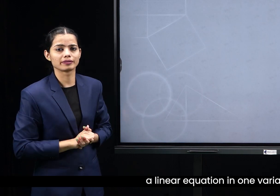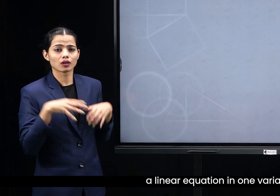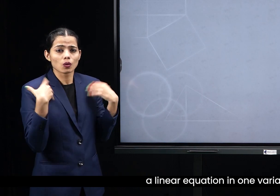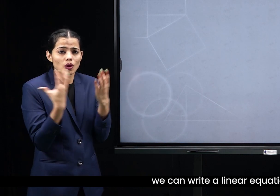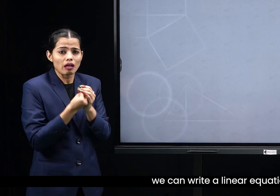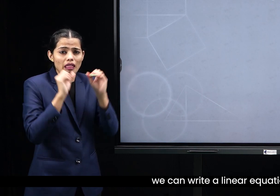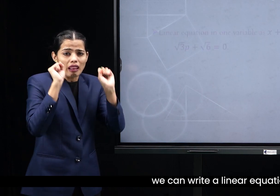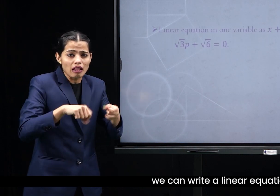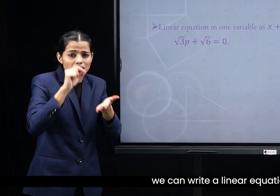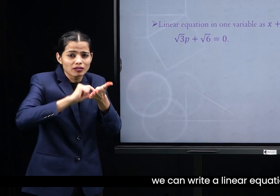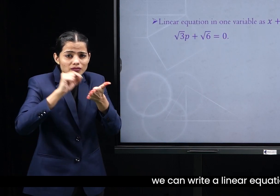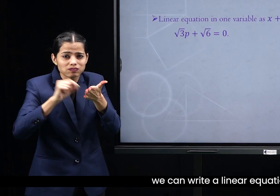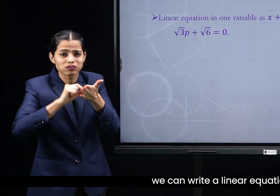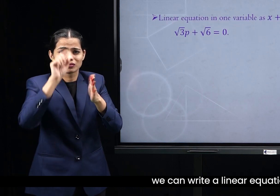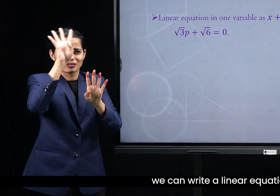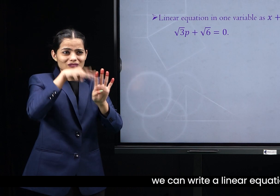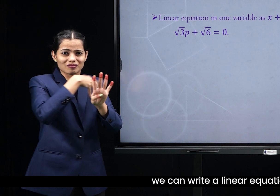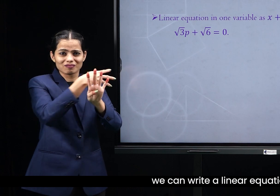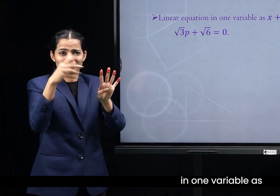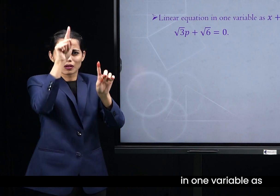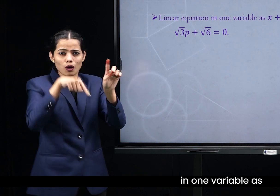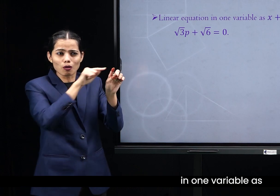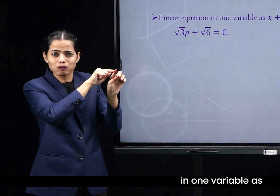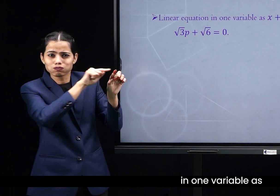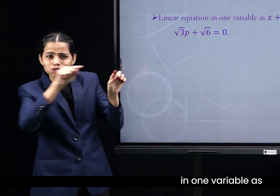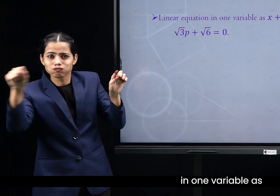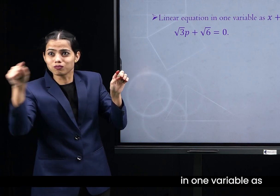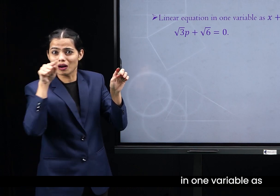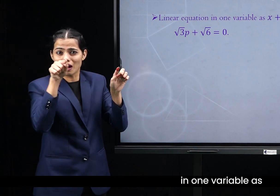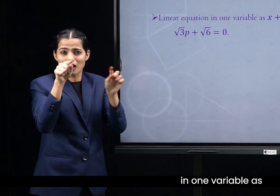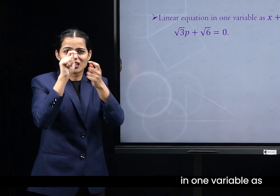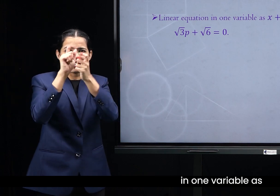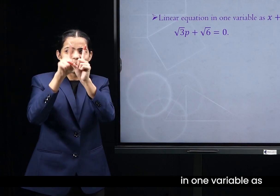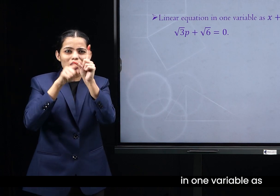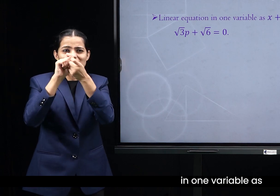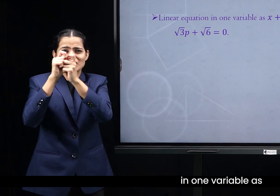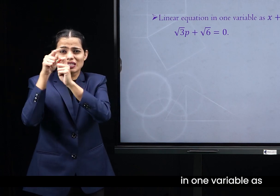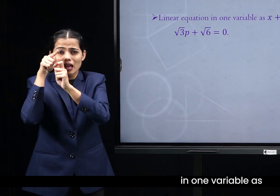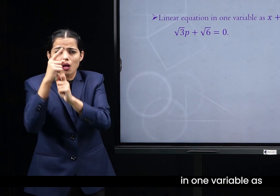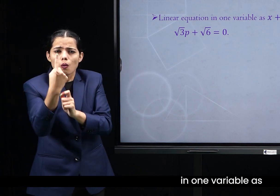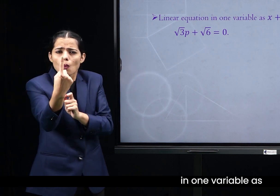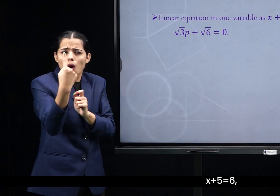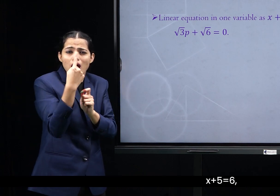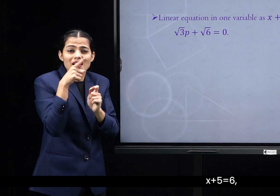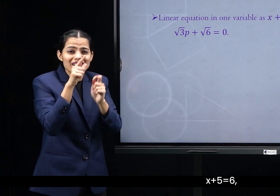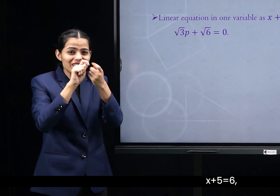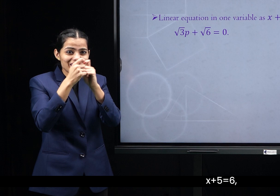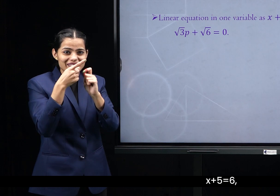We can write a linear equation in one variable as x plus 5